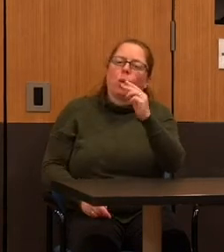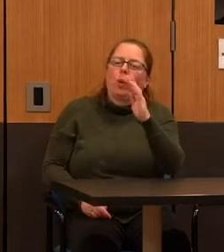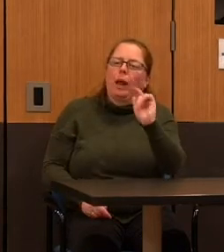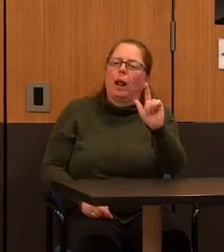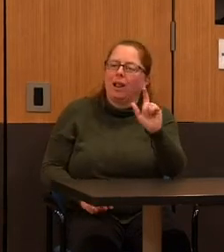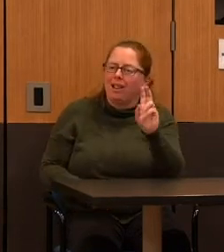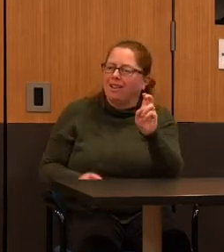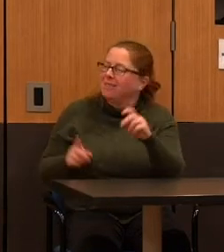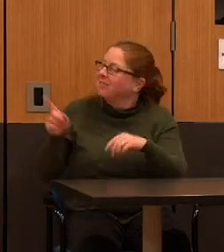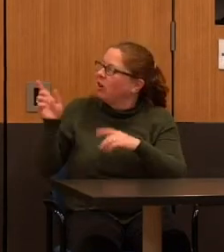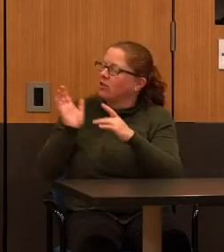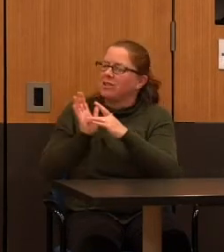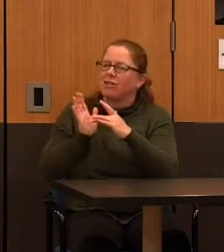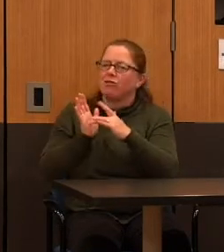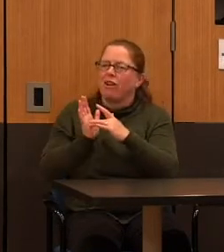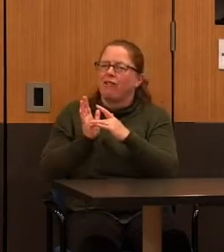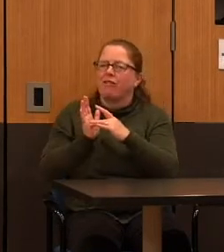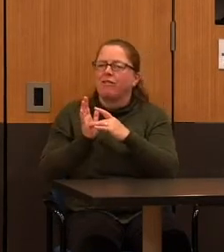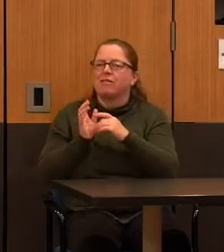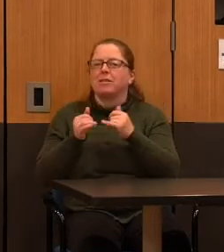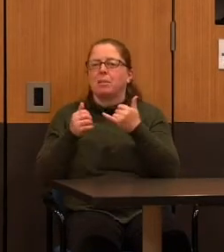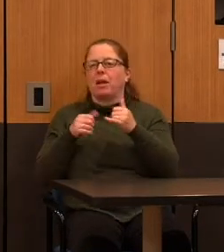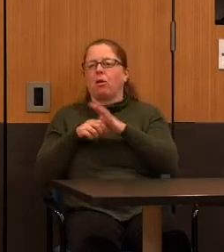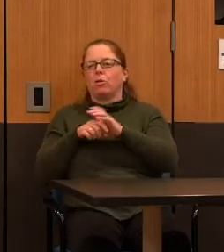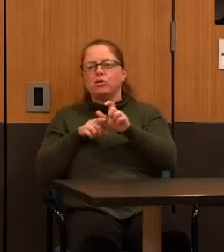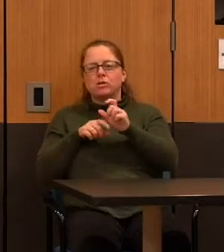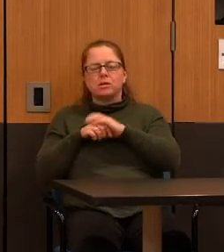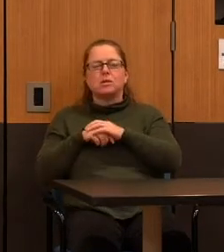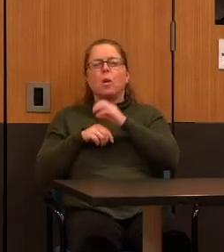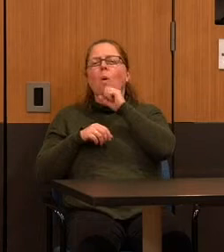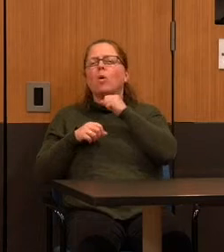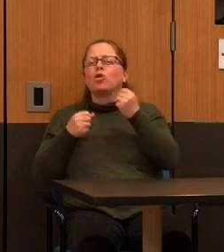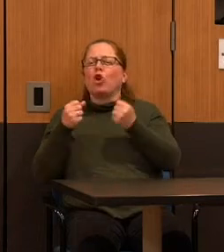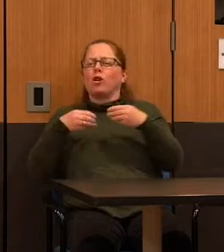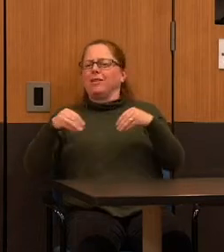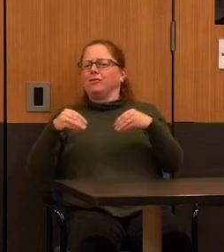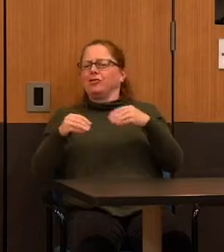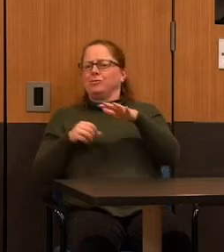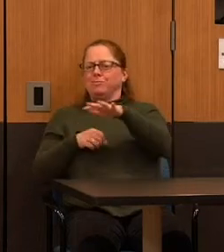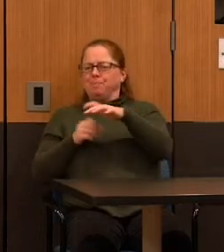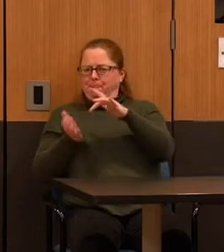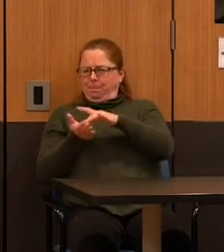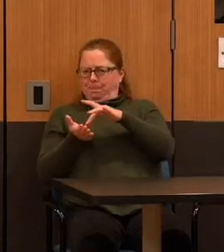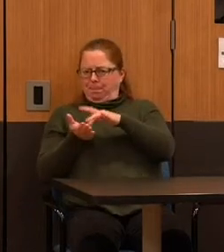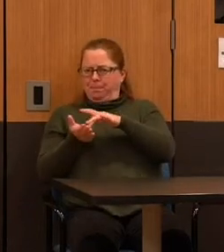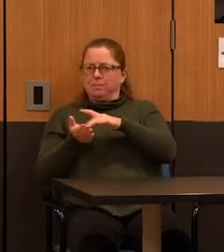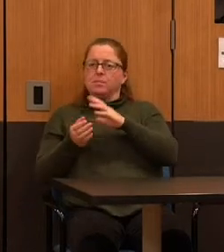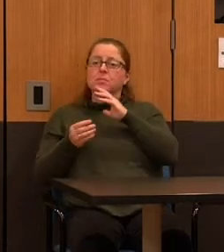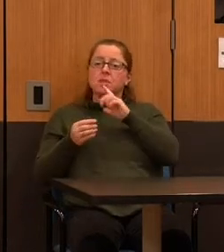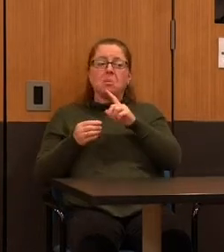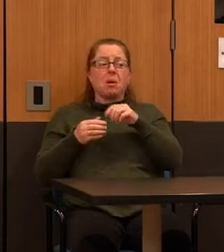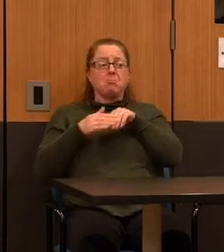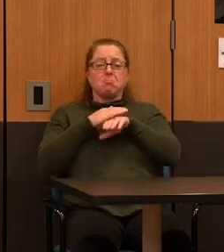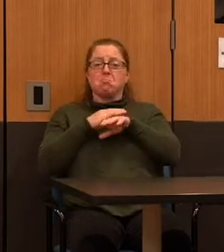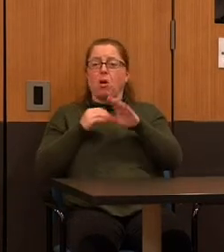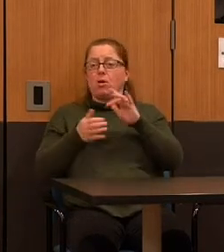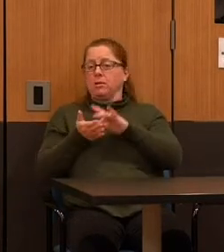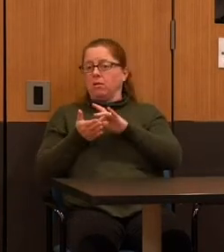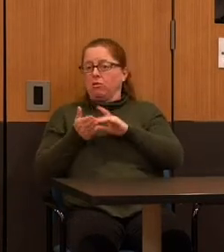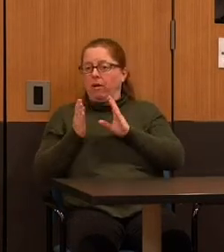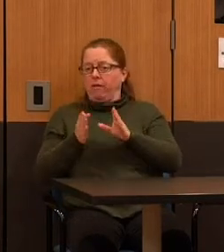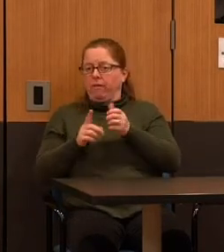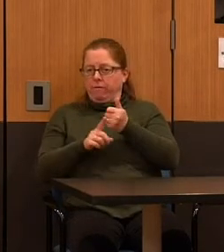which was in an old car dealership on Telegraph Avenue, right, that sort of talks about the accessibility of Telegraph itself